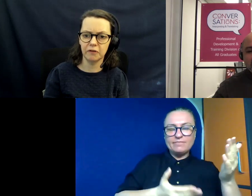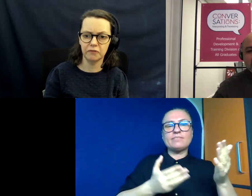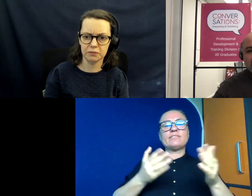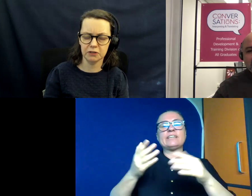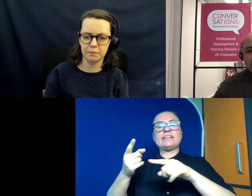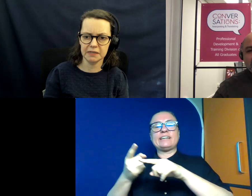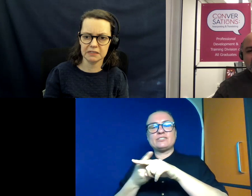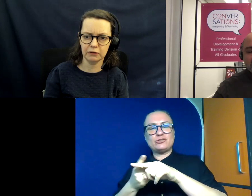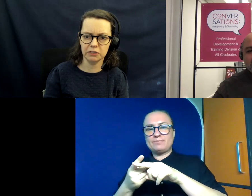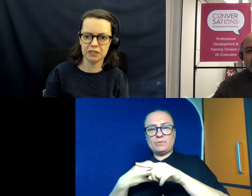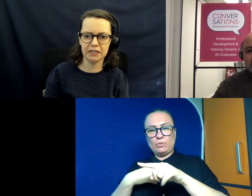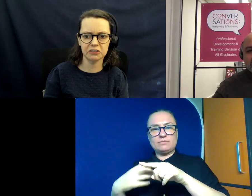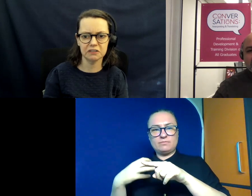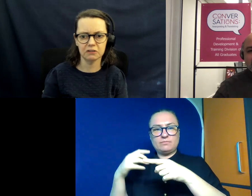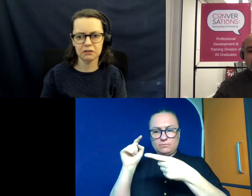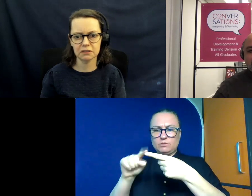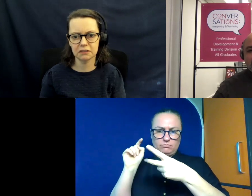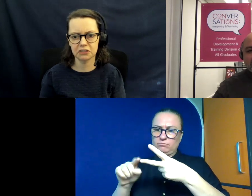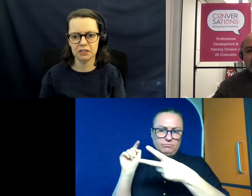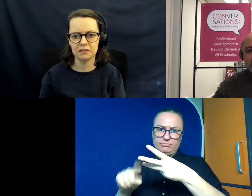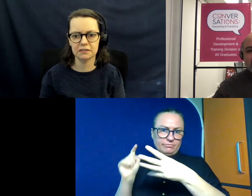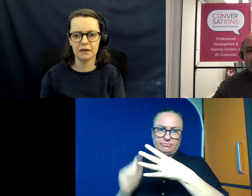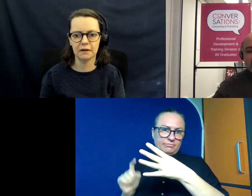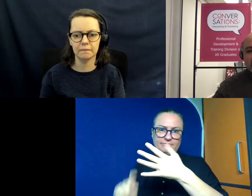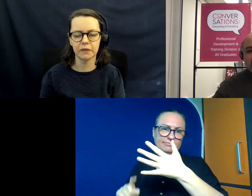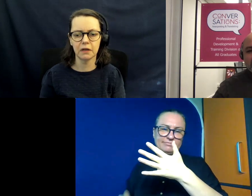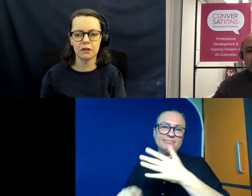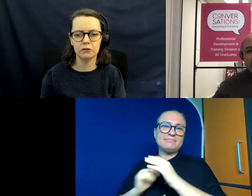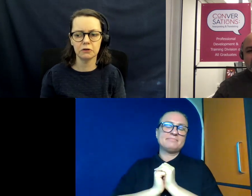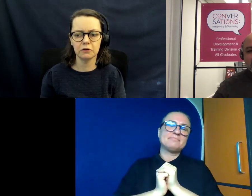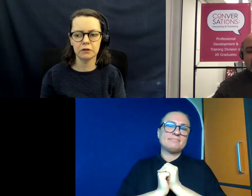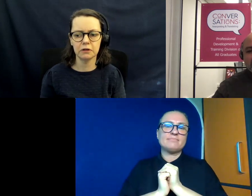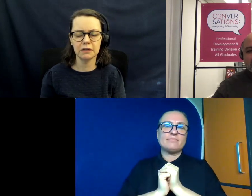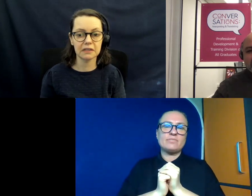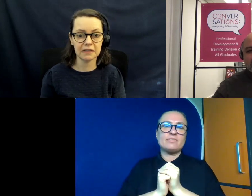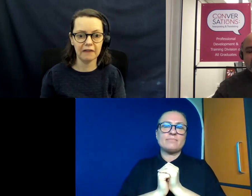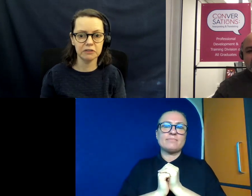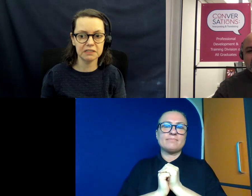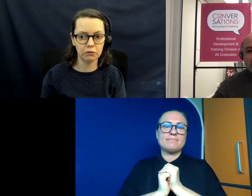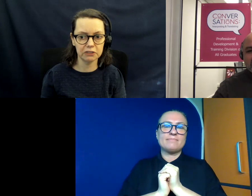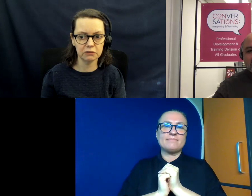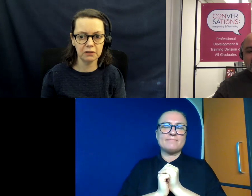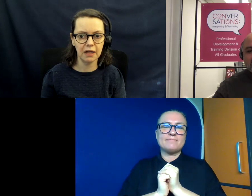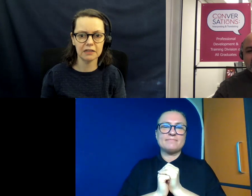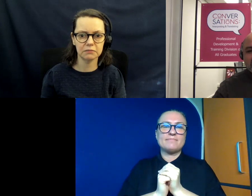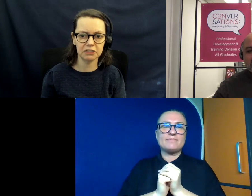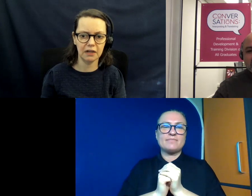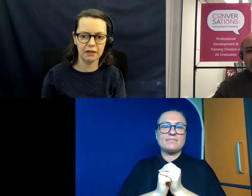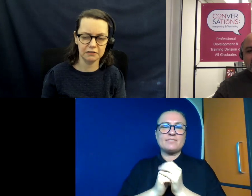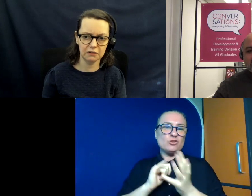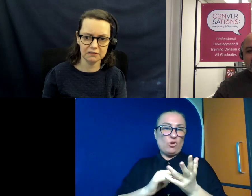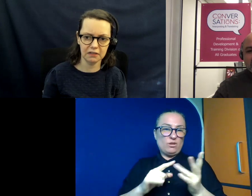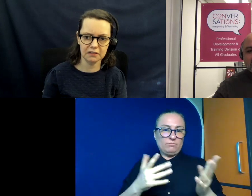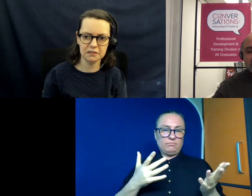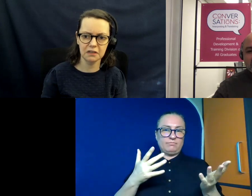narrative first-person based language, and English is not. English is, it doesn't have to be sequential as much